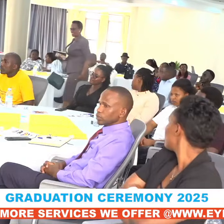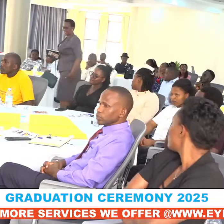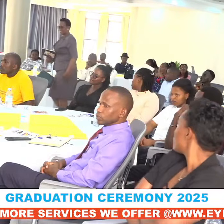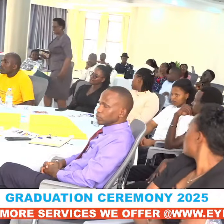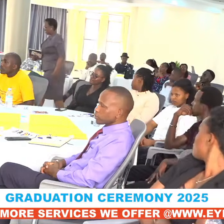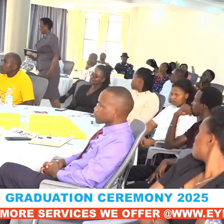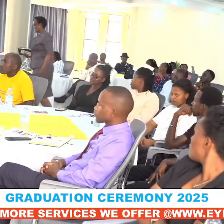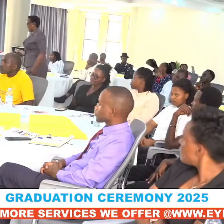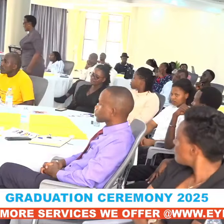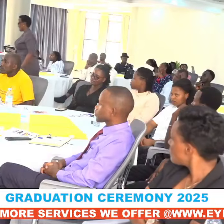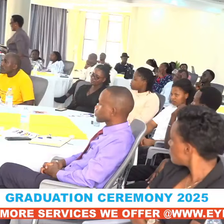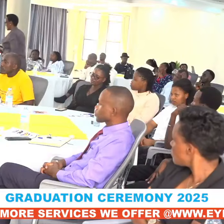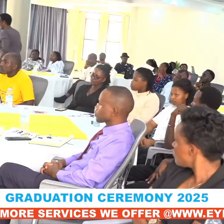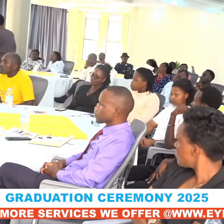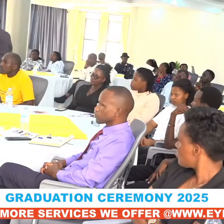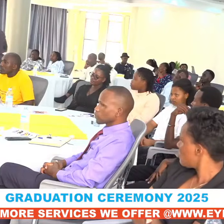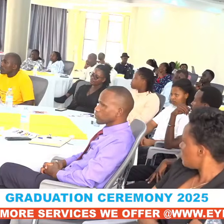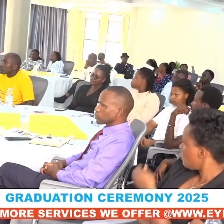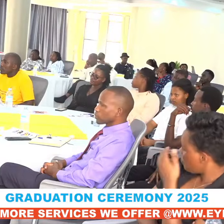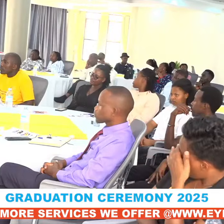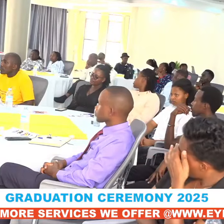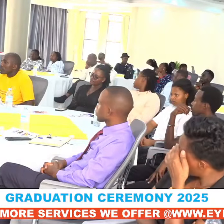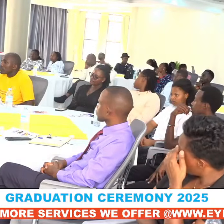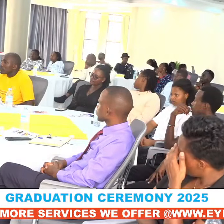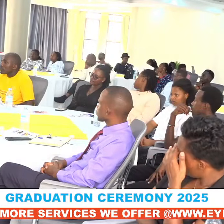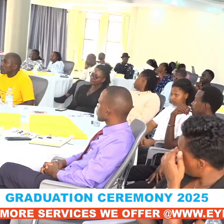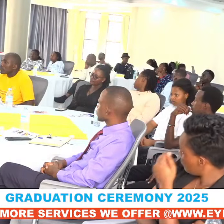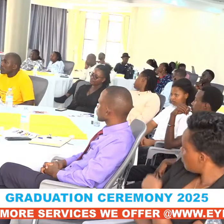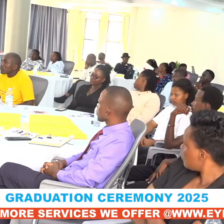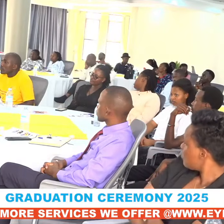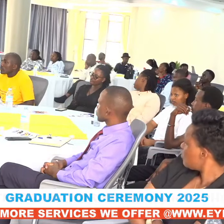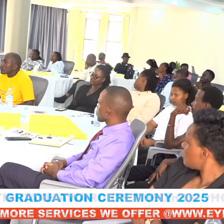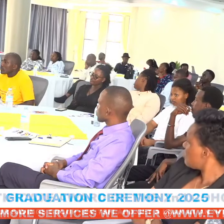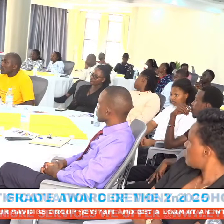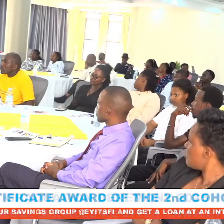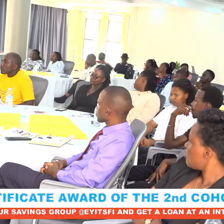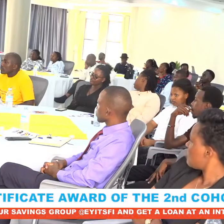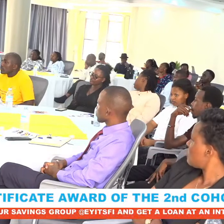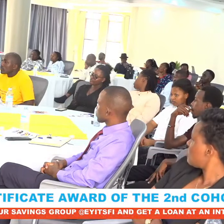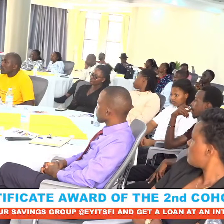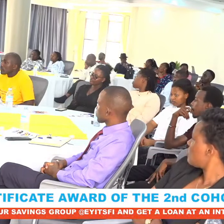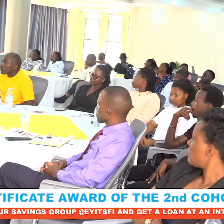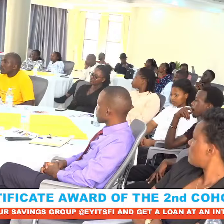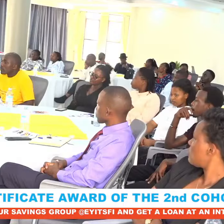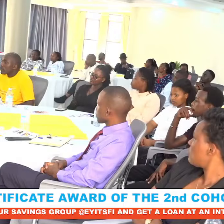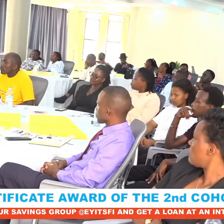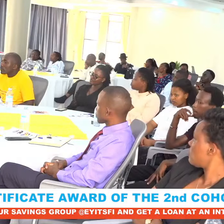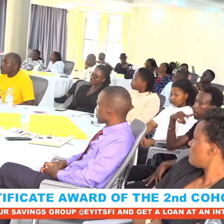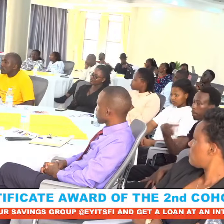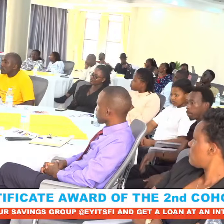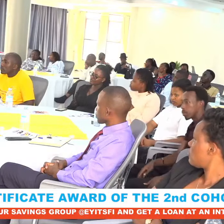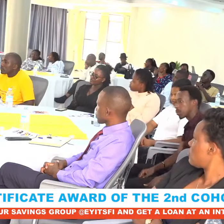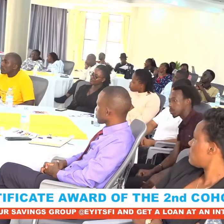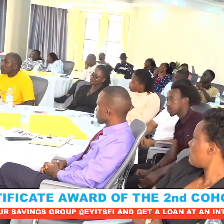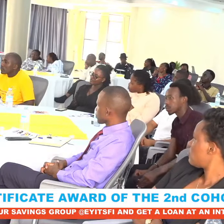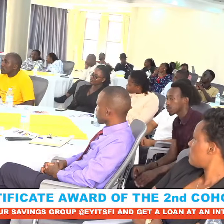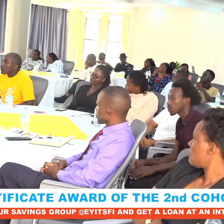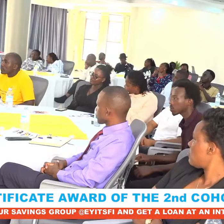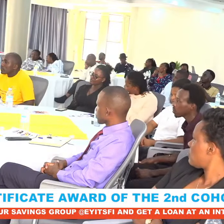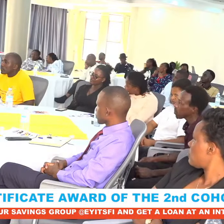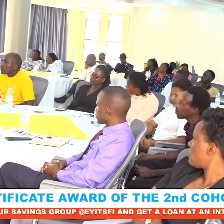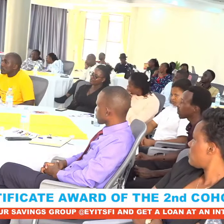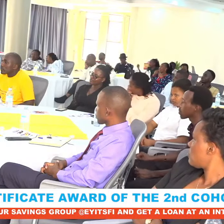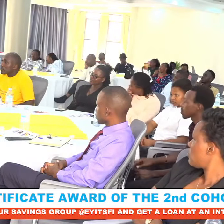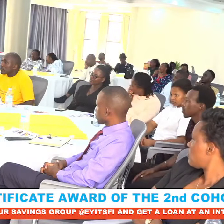and our partners in the disability rights spaces. You are nurturing a culture